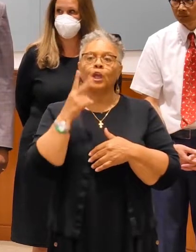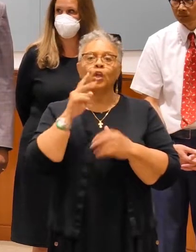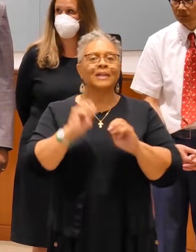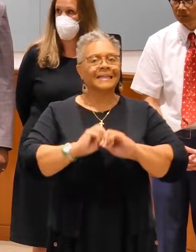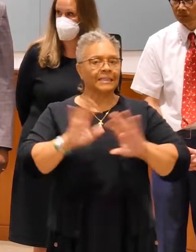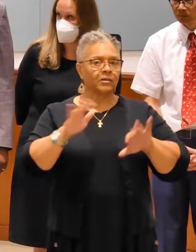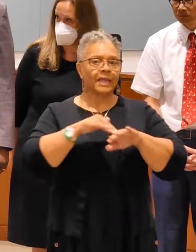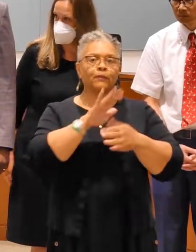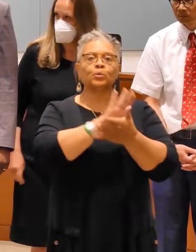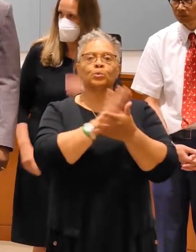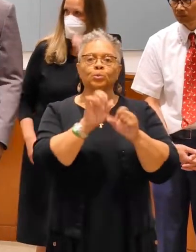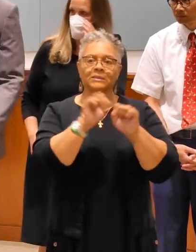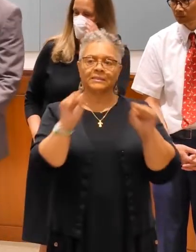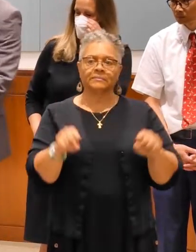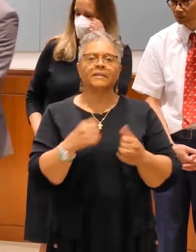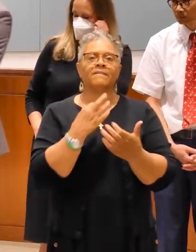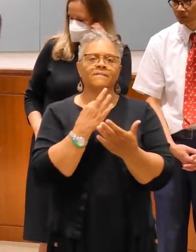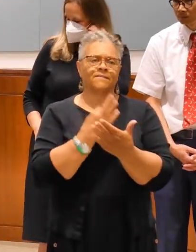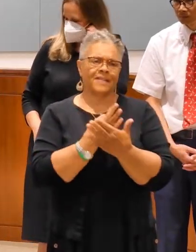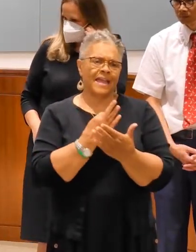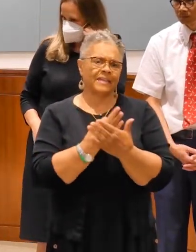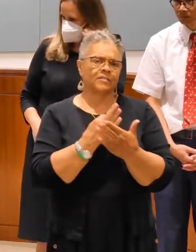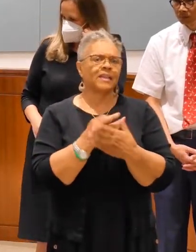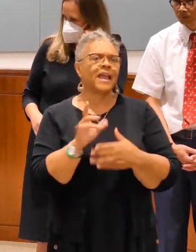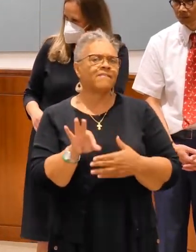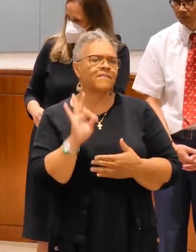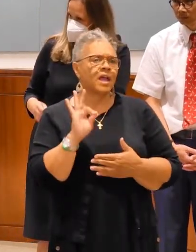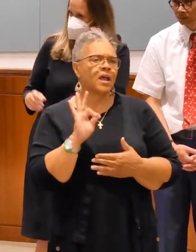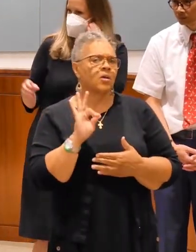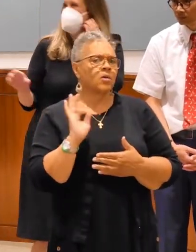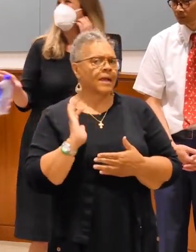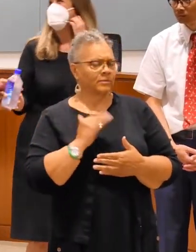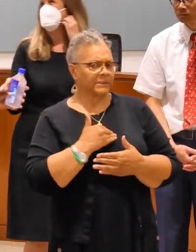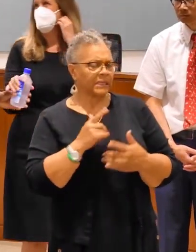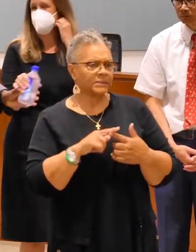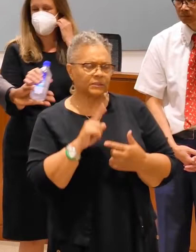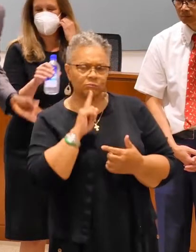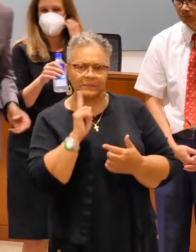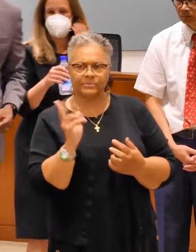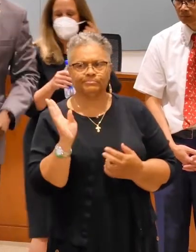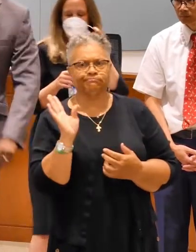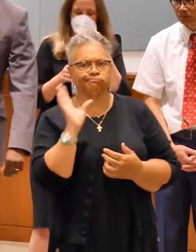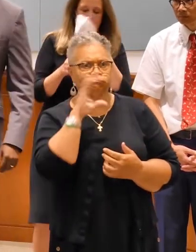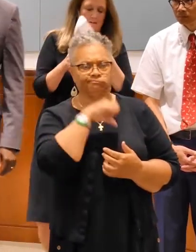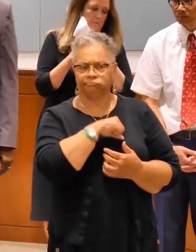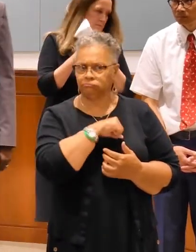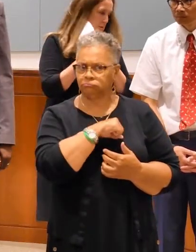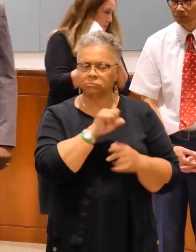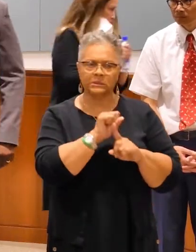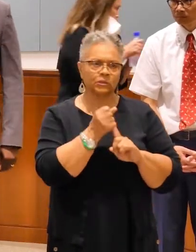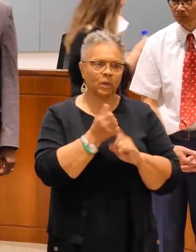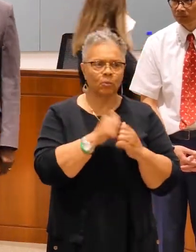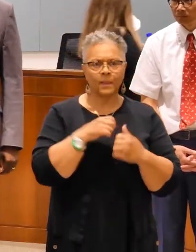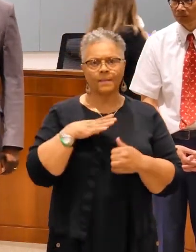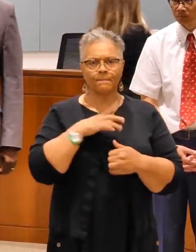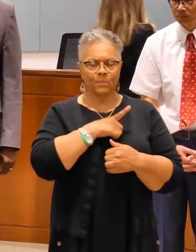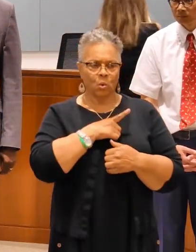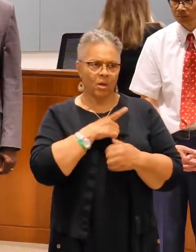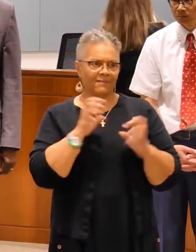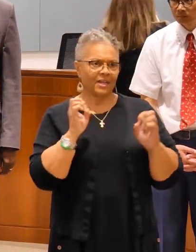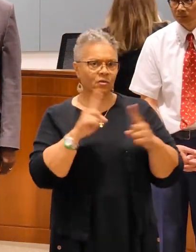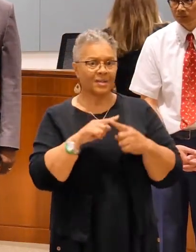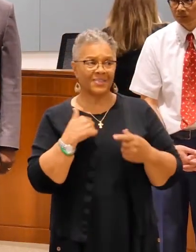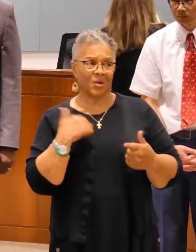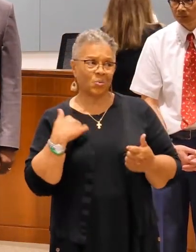at our school system's finances and found myself in a very precarious situation with our Board of Education, that we inherited an